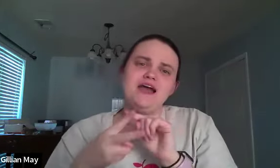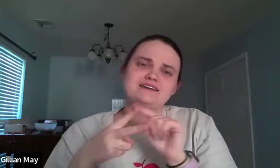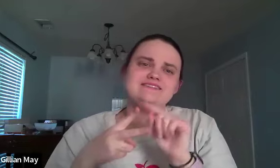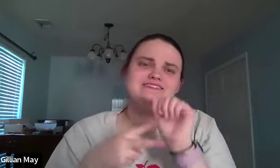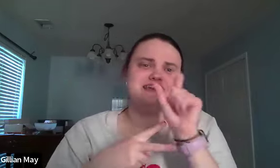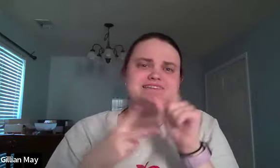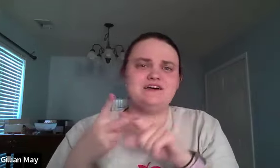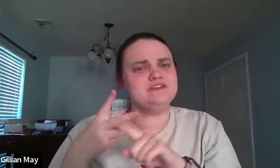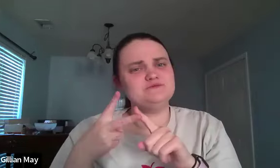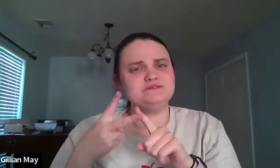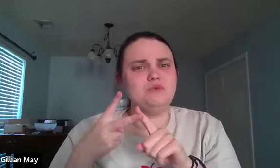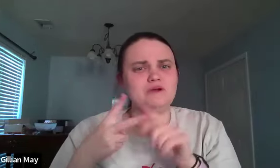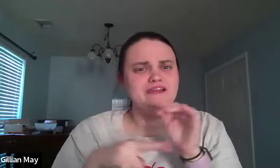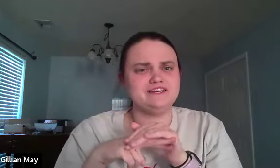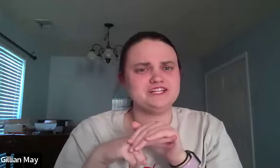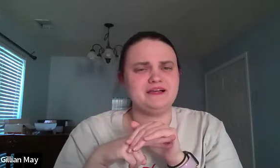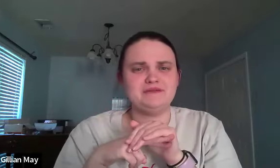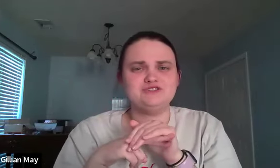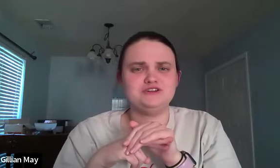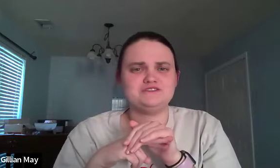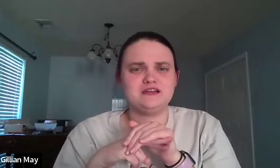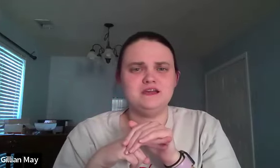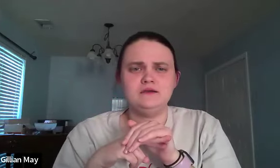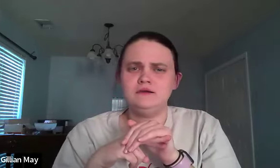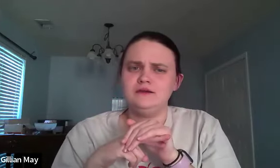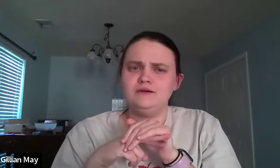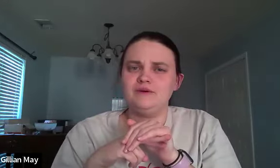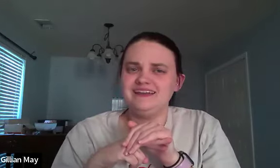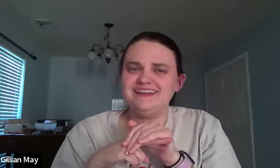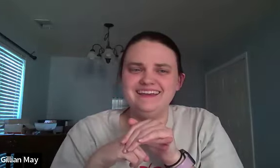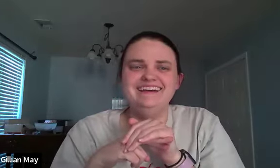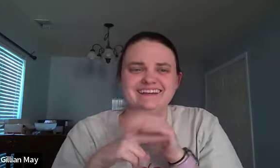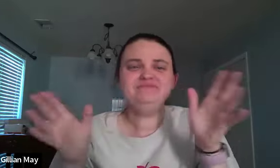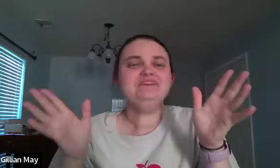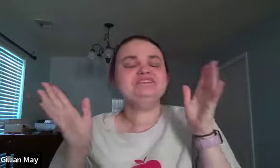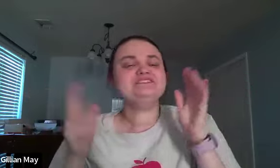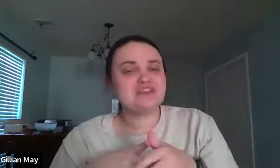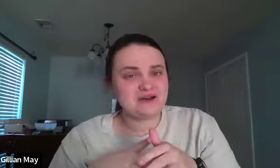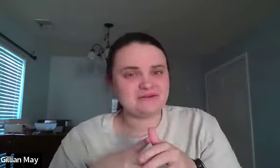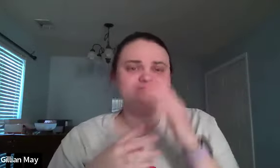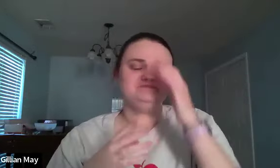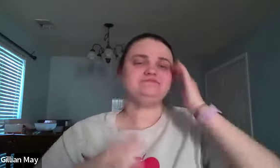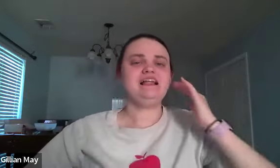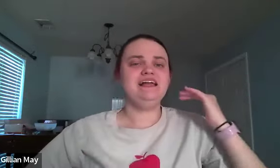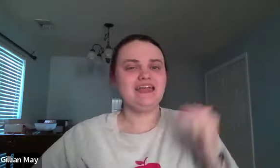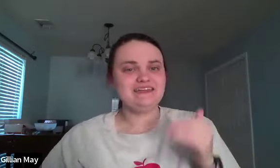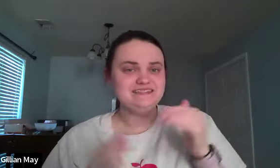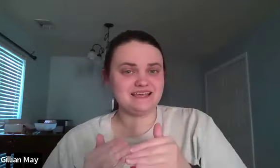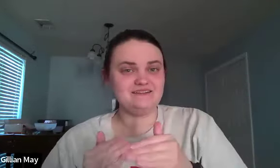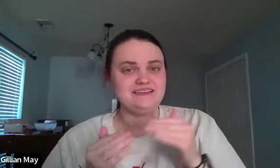said this is ASL and this one's more English. And I'm like, I'm sure you guys are like, what? So ASL is